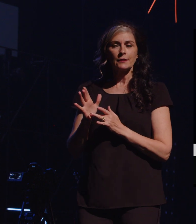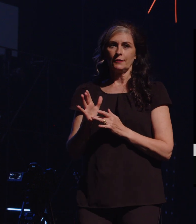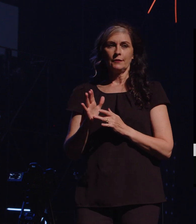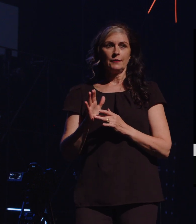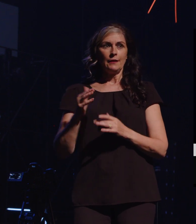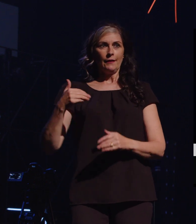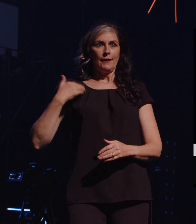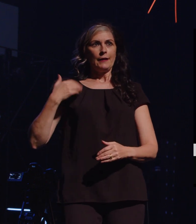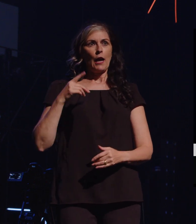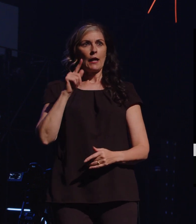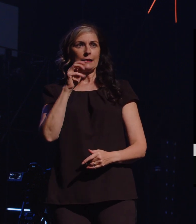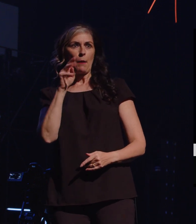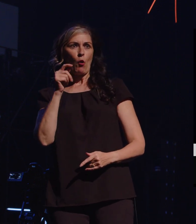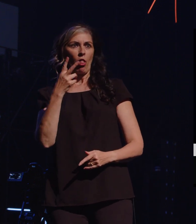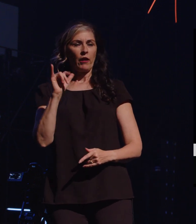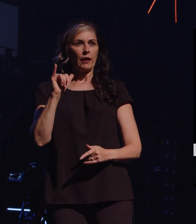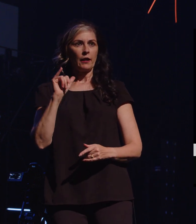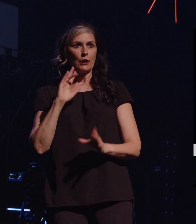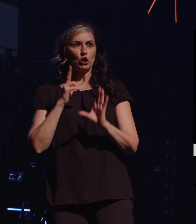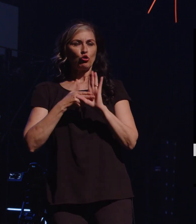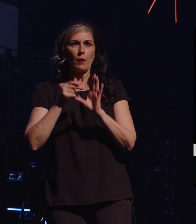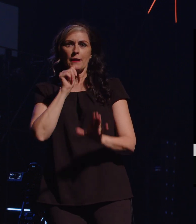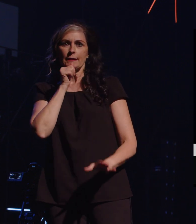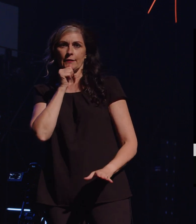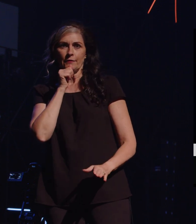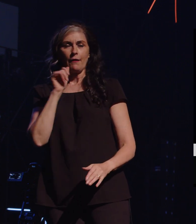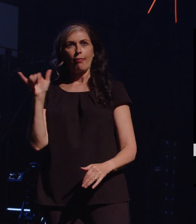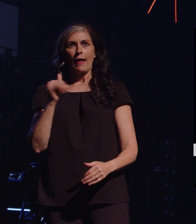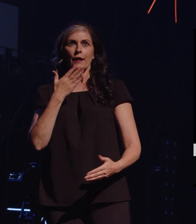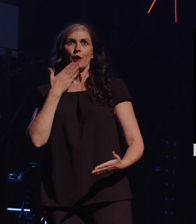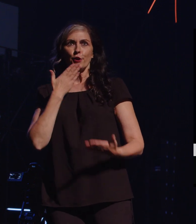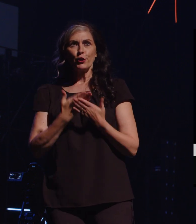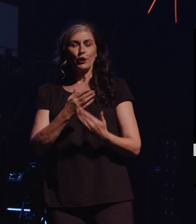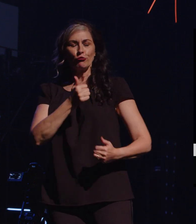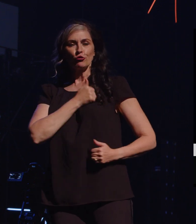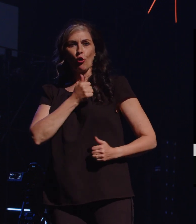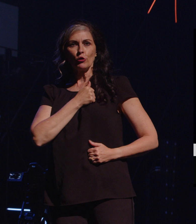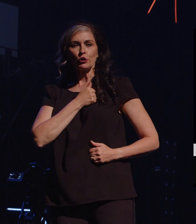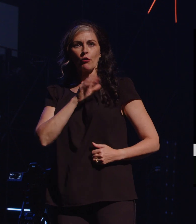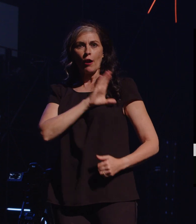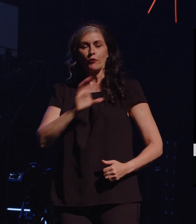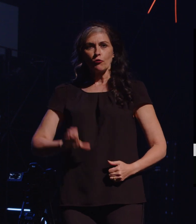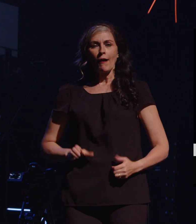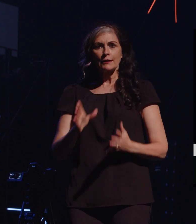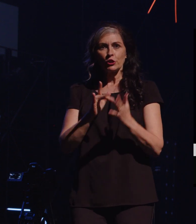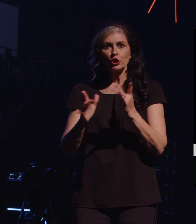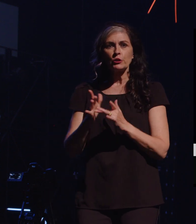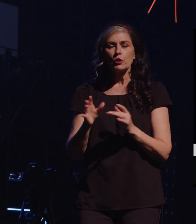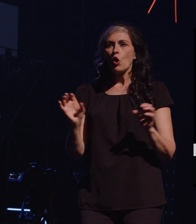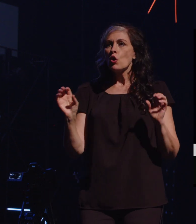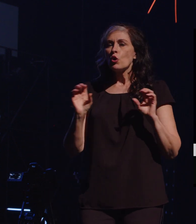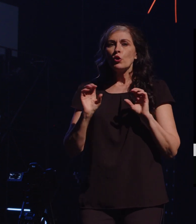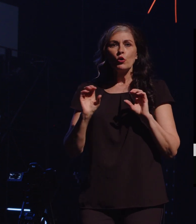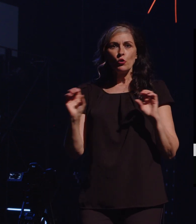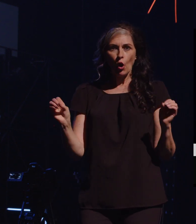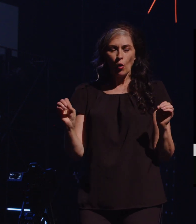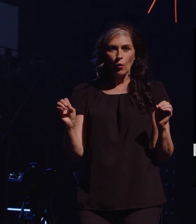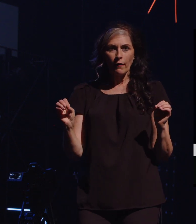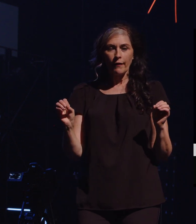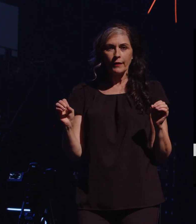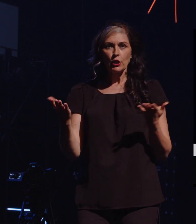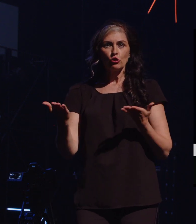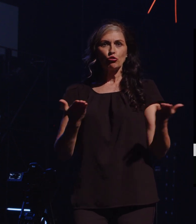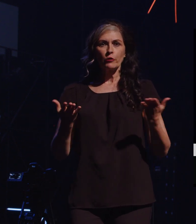Timothy, join me in suffering like a good soldier of Christ Jesus. No one serving as a